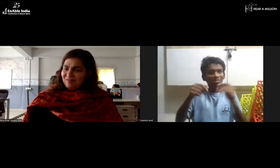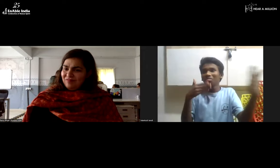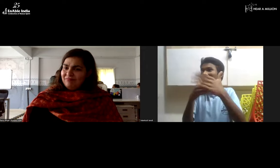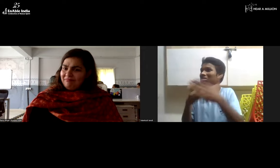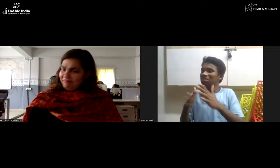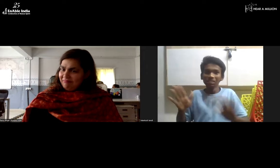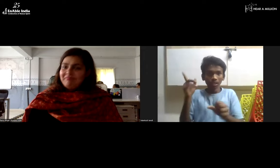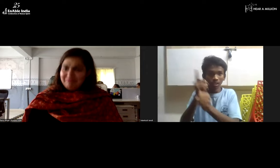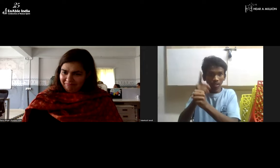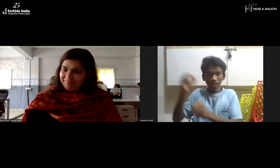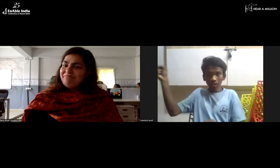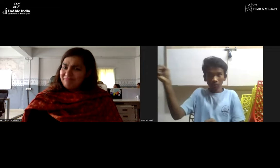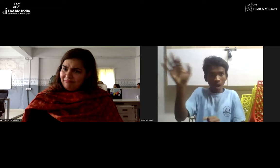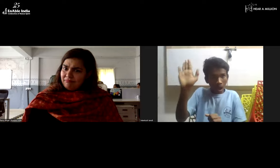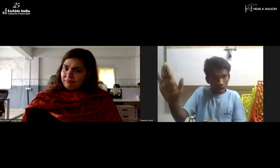earlier,